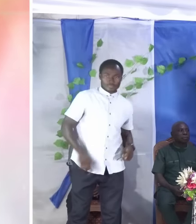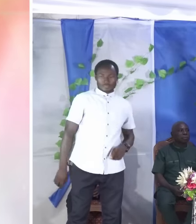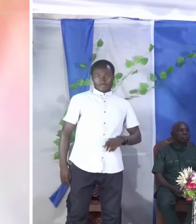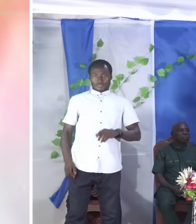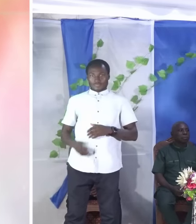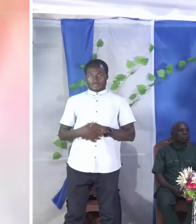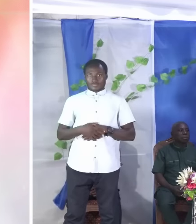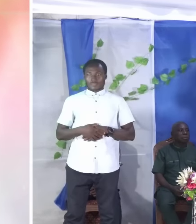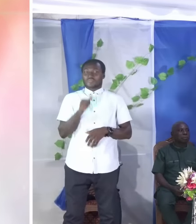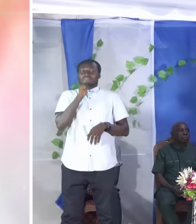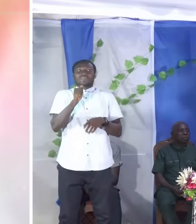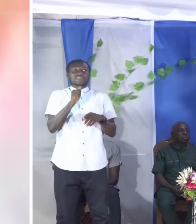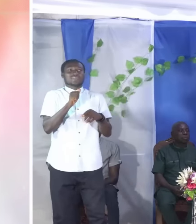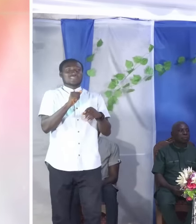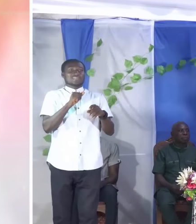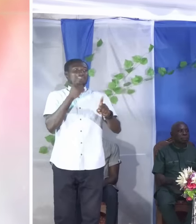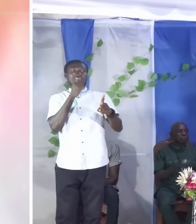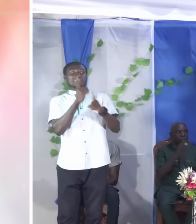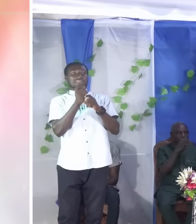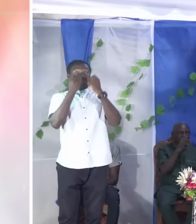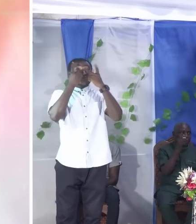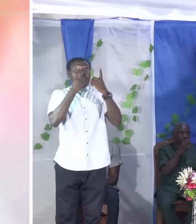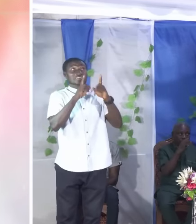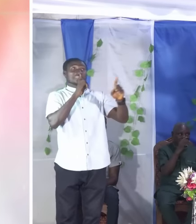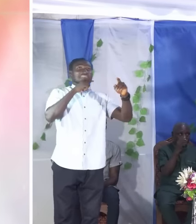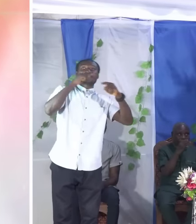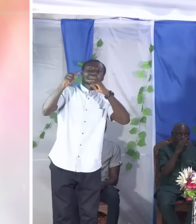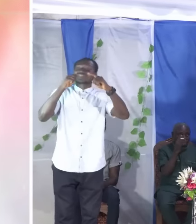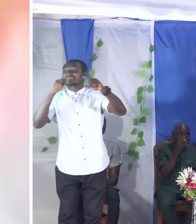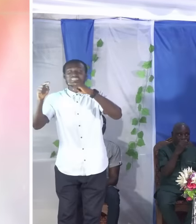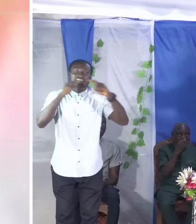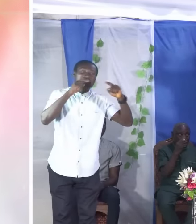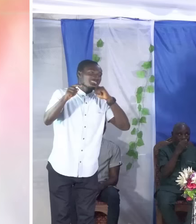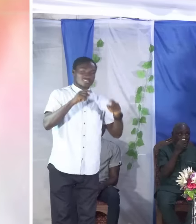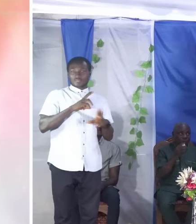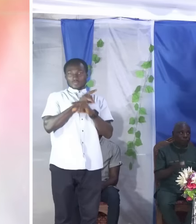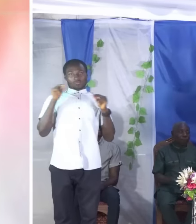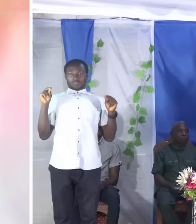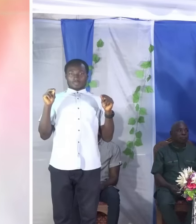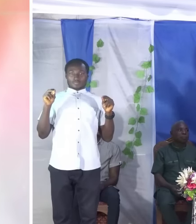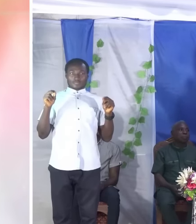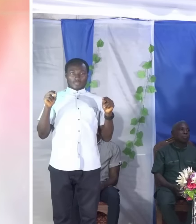ne keke kensem bia ne wa ho mekeke your papa bi o wa ye openly ne nipa